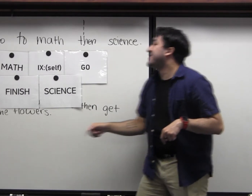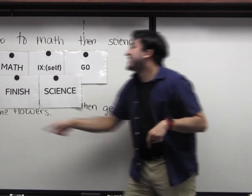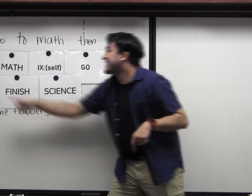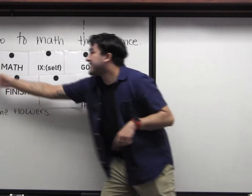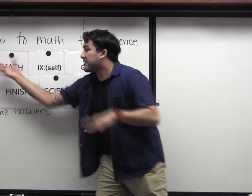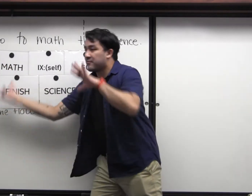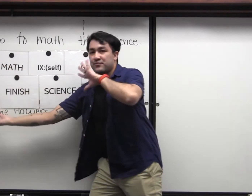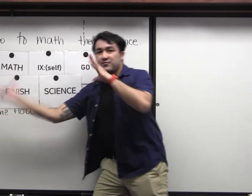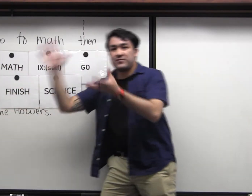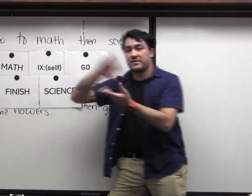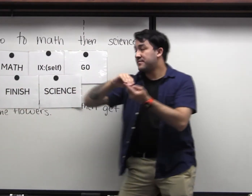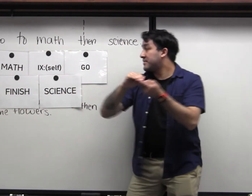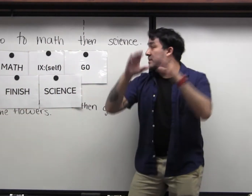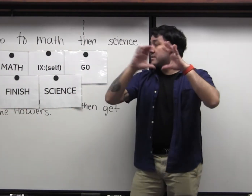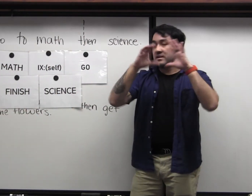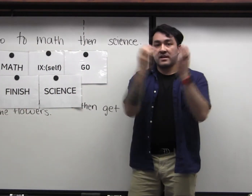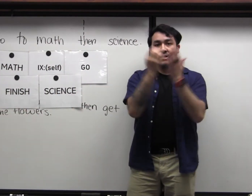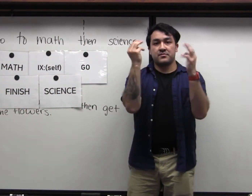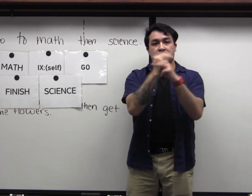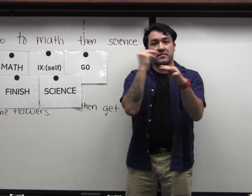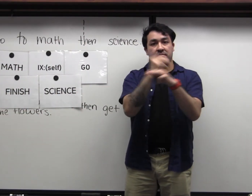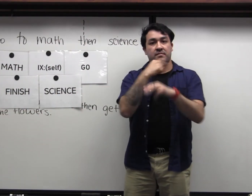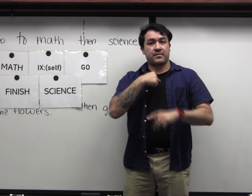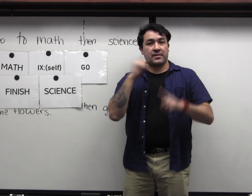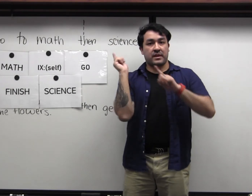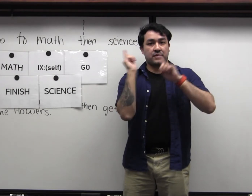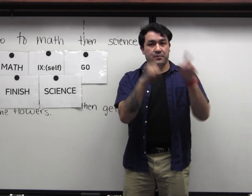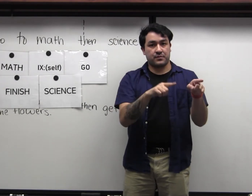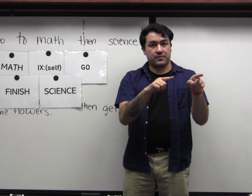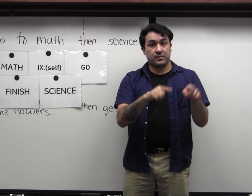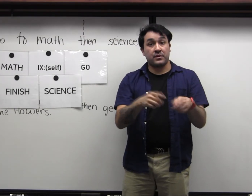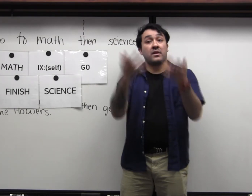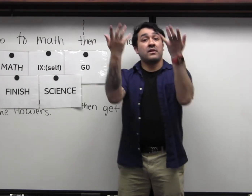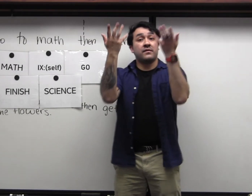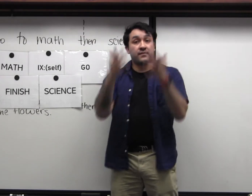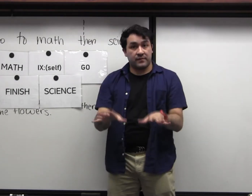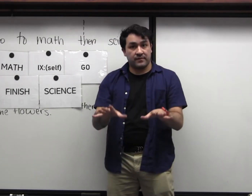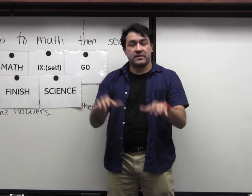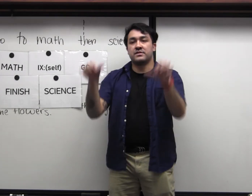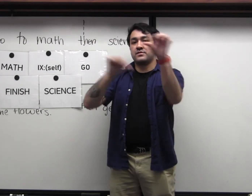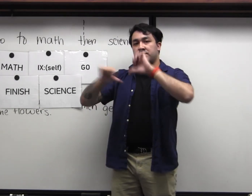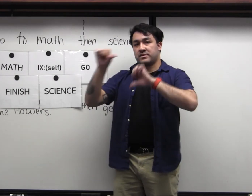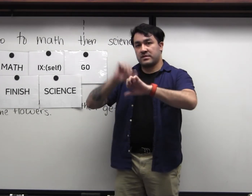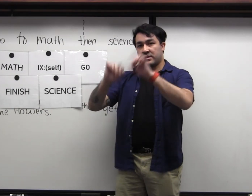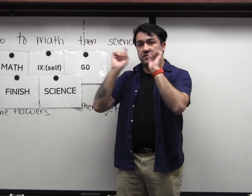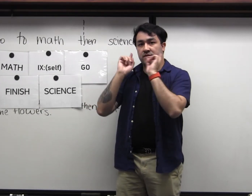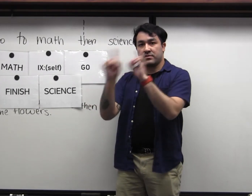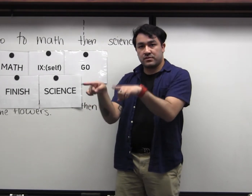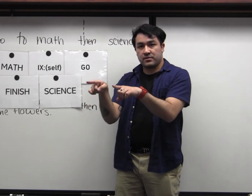two goes. So I would need to add in there too. So class, math, I go, finish, science, go.